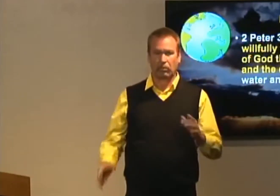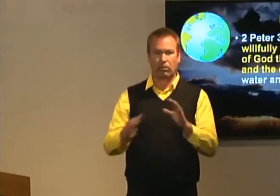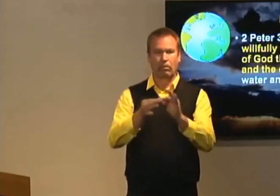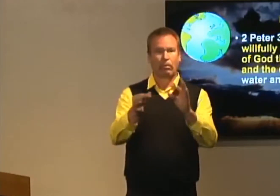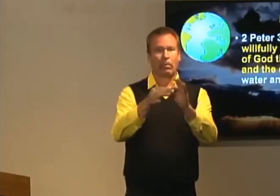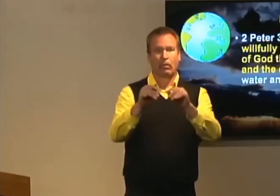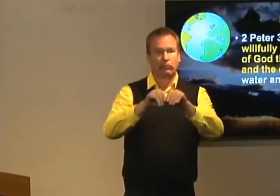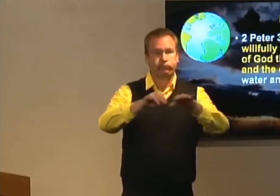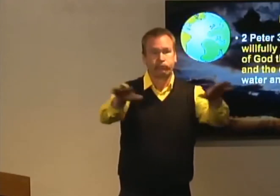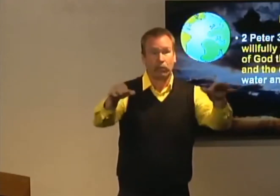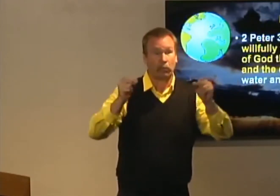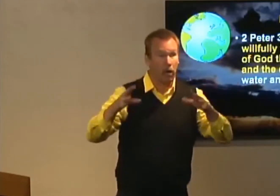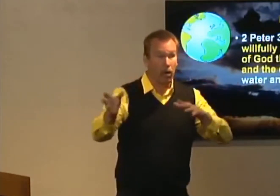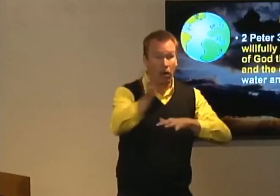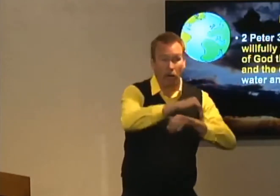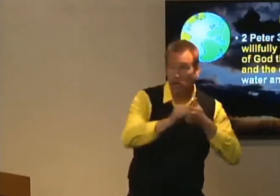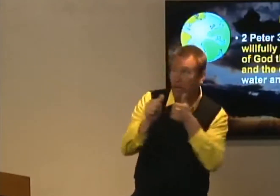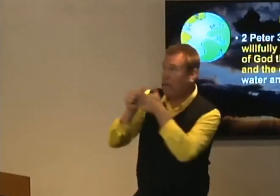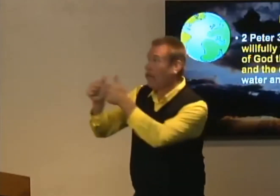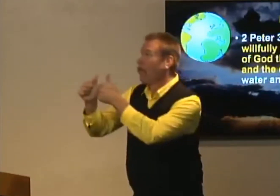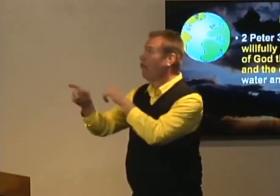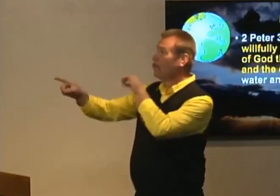don't believe in futuristic things happening.